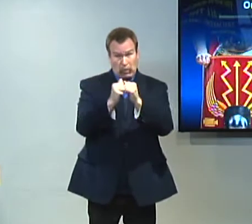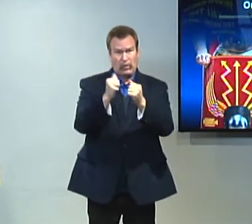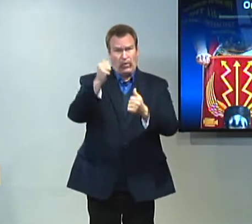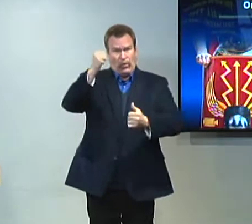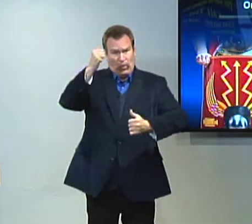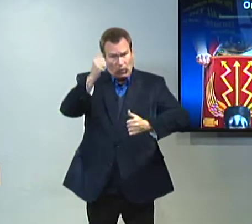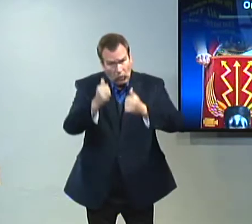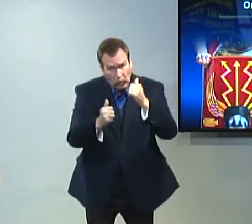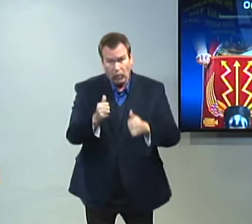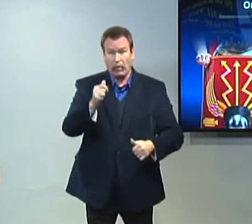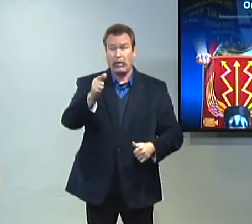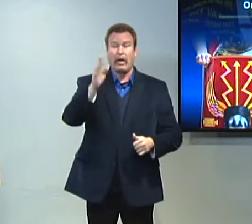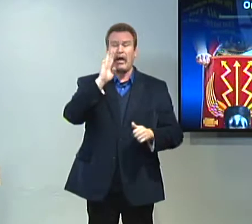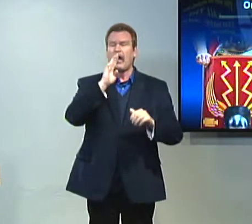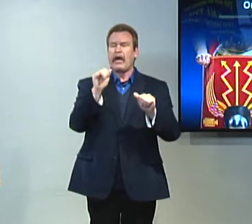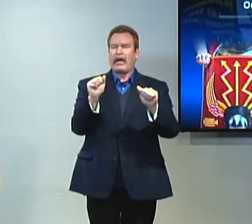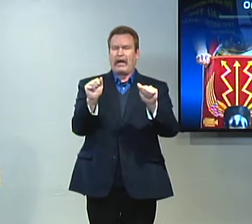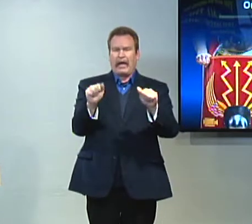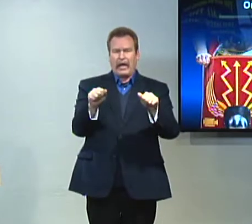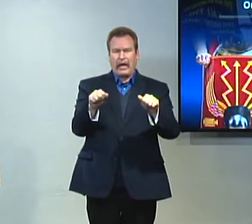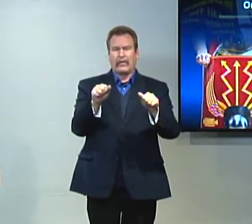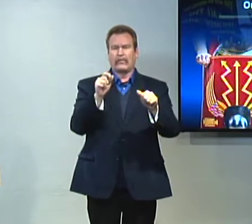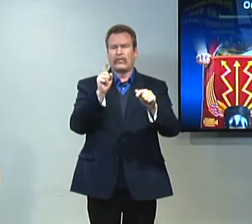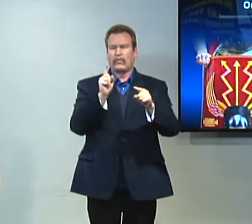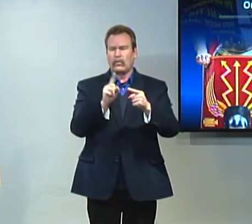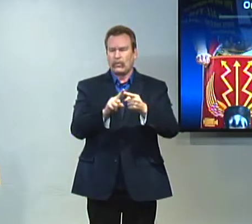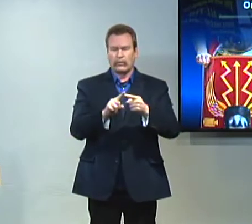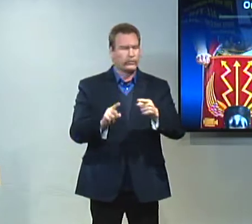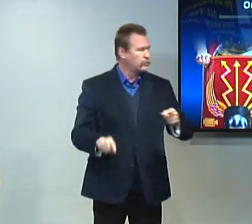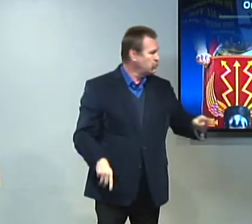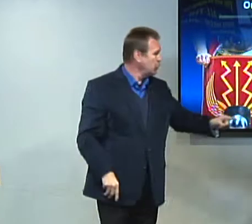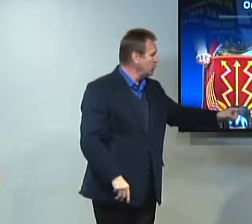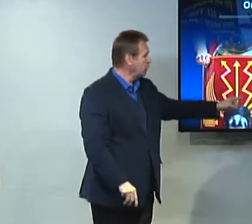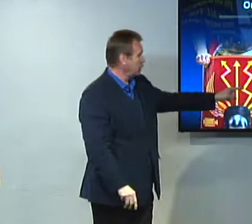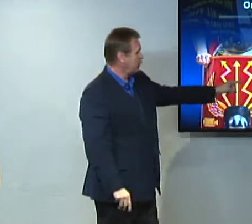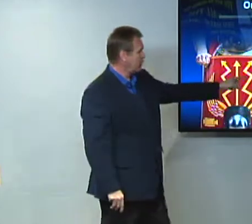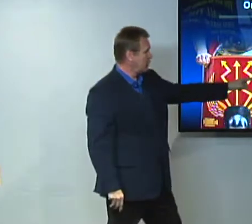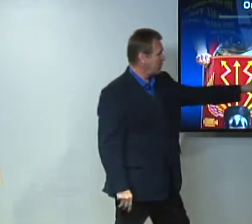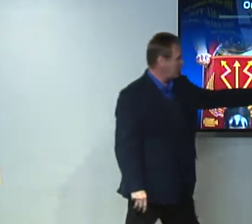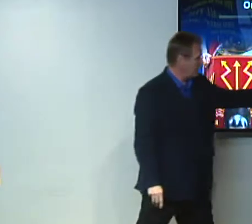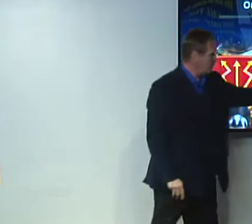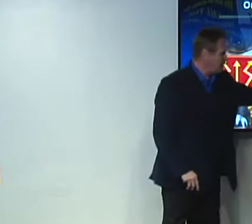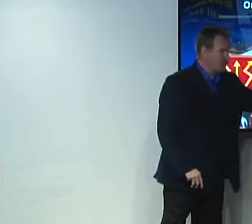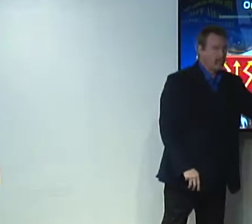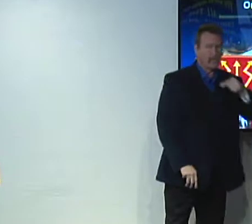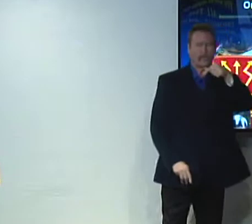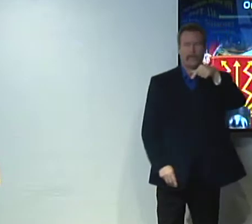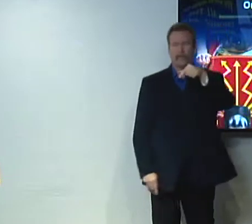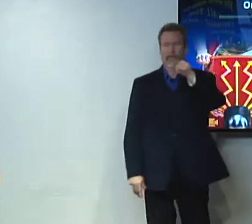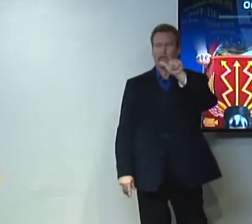faith, with which you will be able, see this word